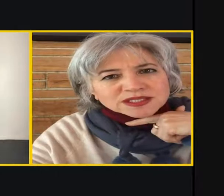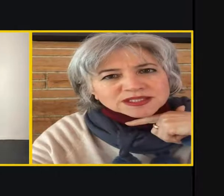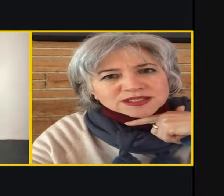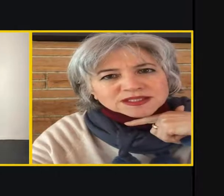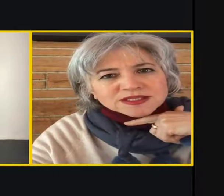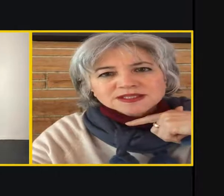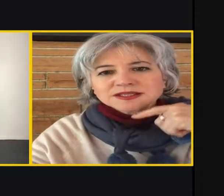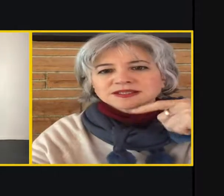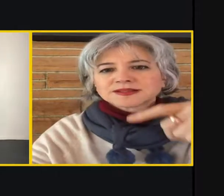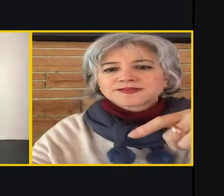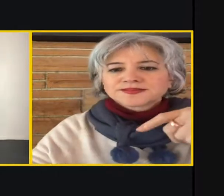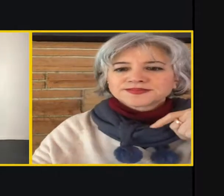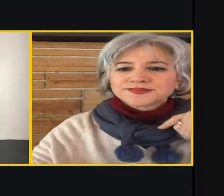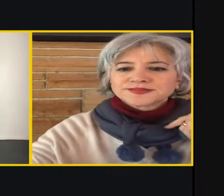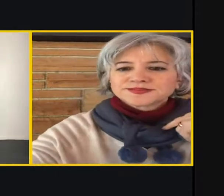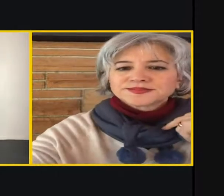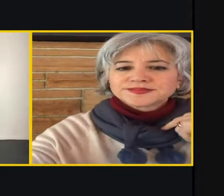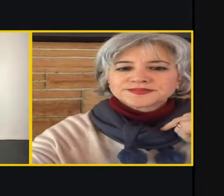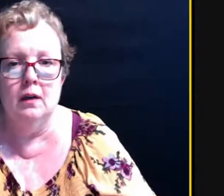roaches?